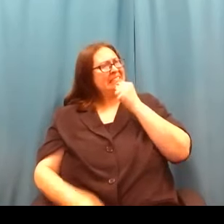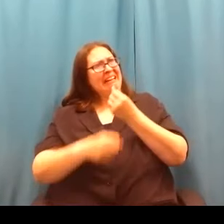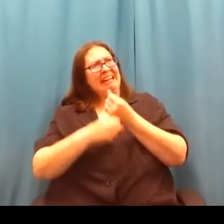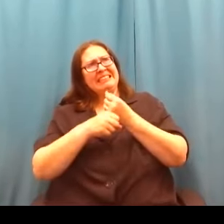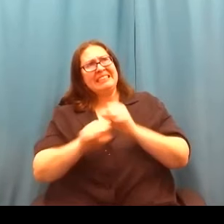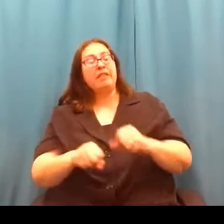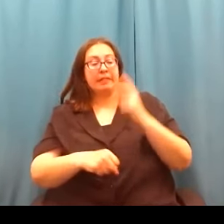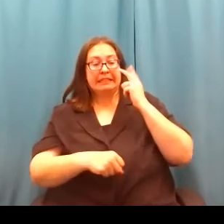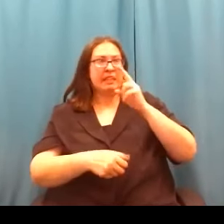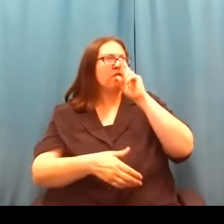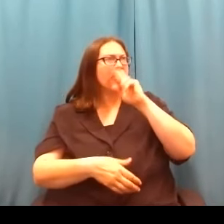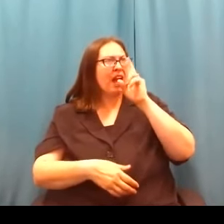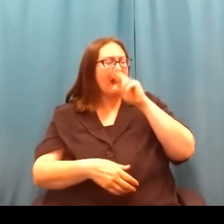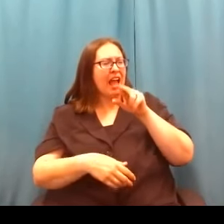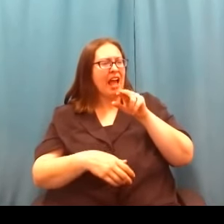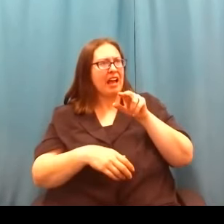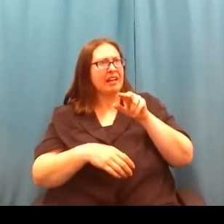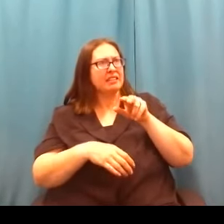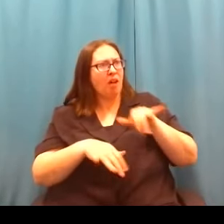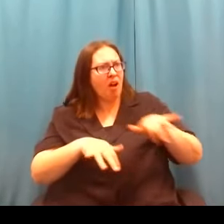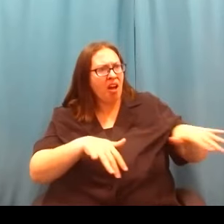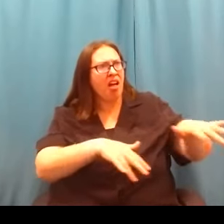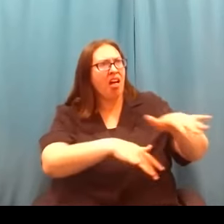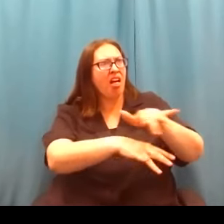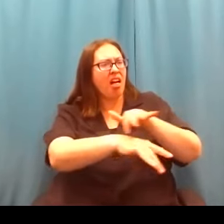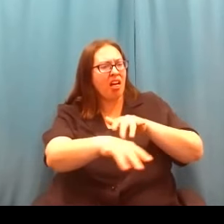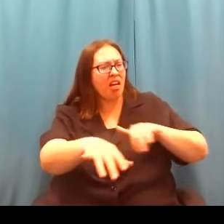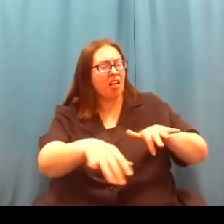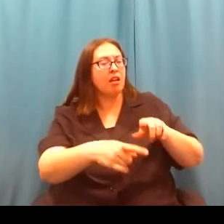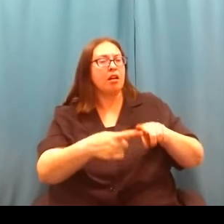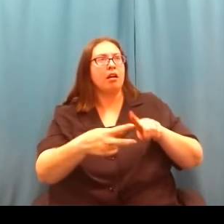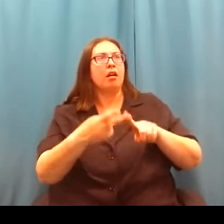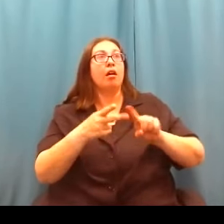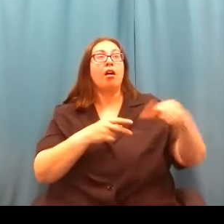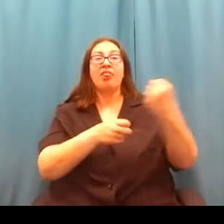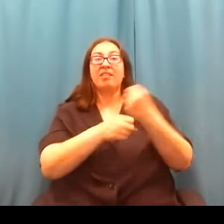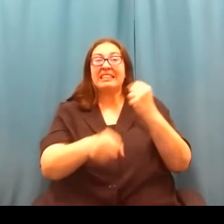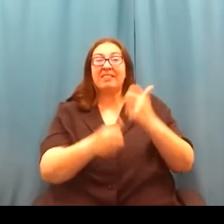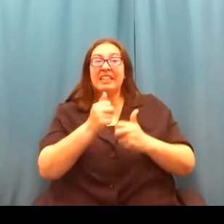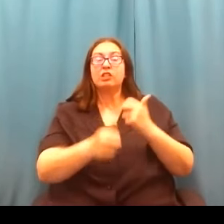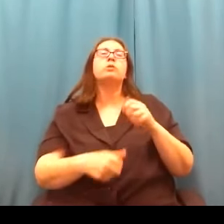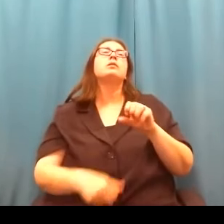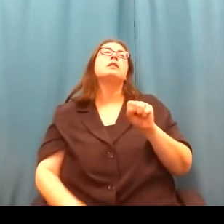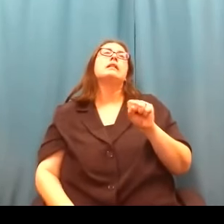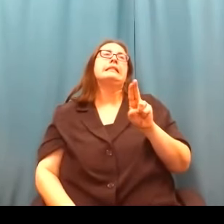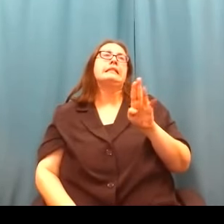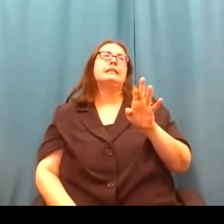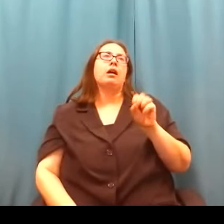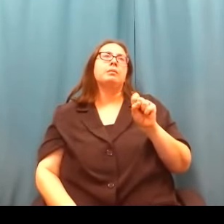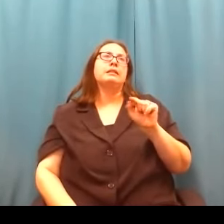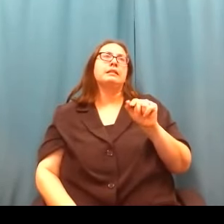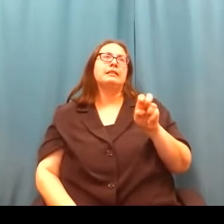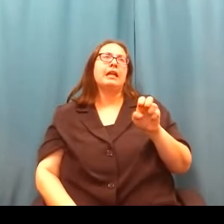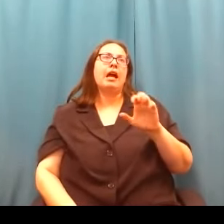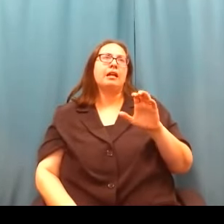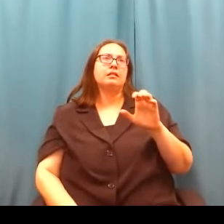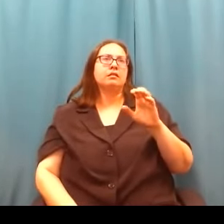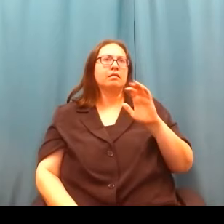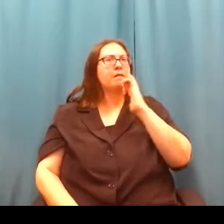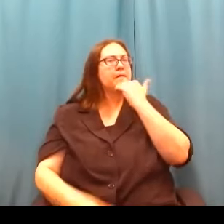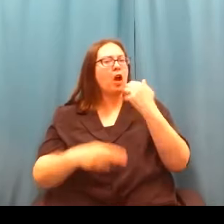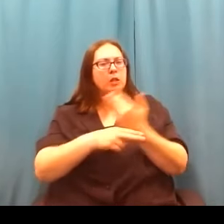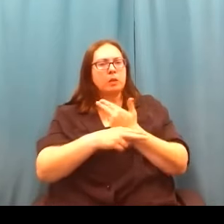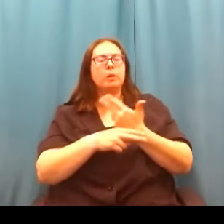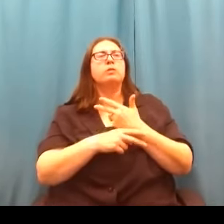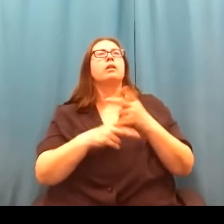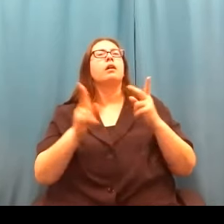rodent infestation, other safety issues such as substance misuse, et cetera, and constant traffic moving through